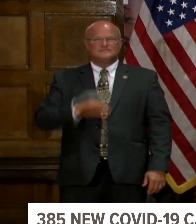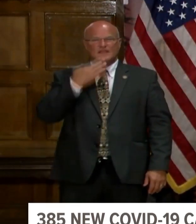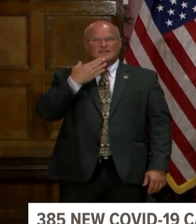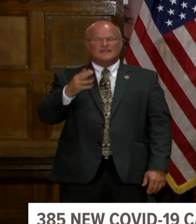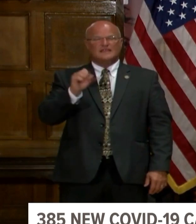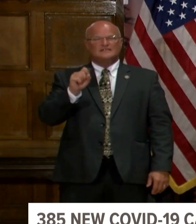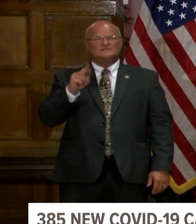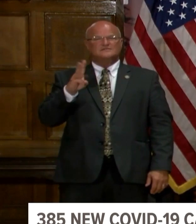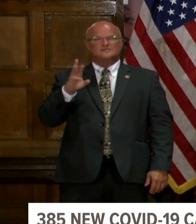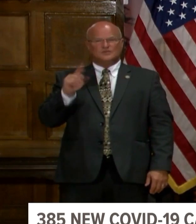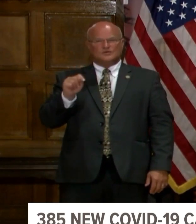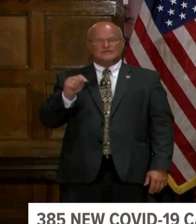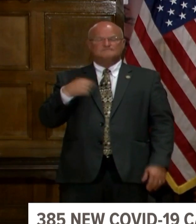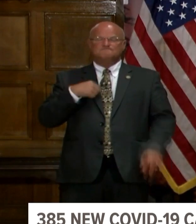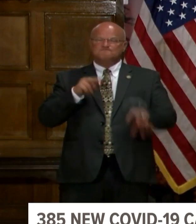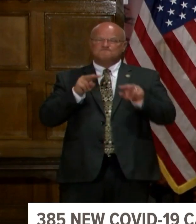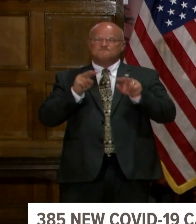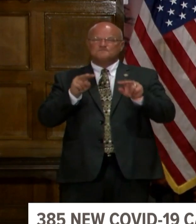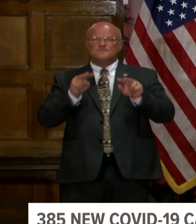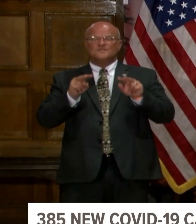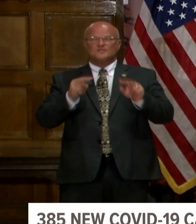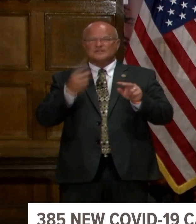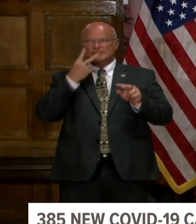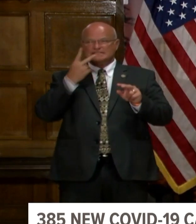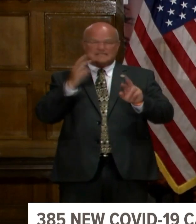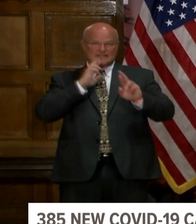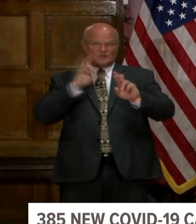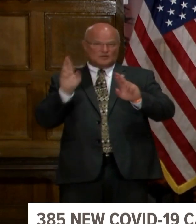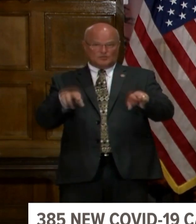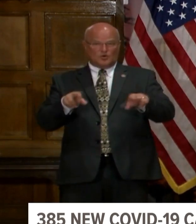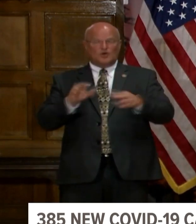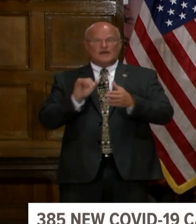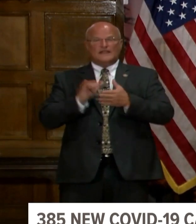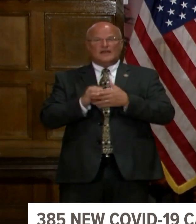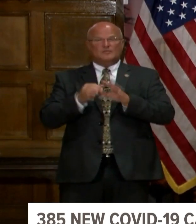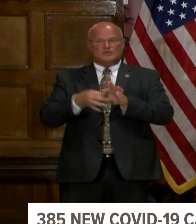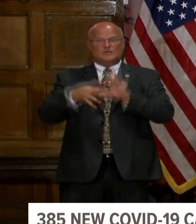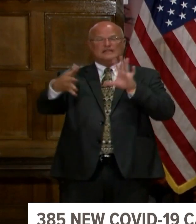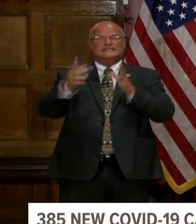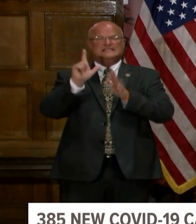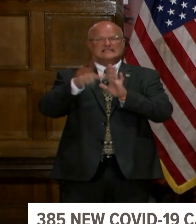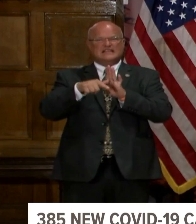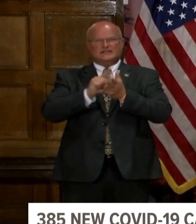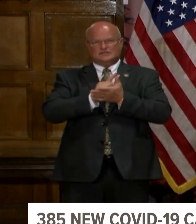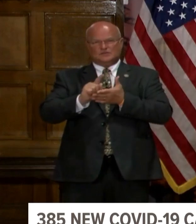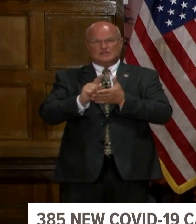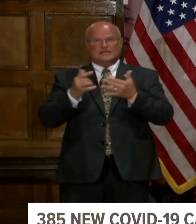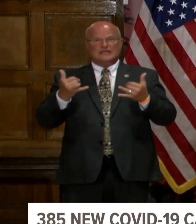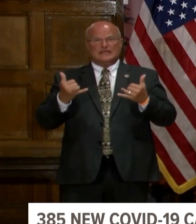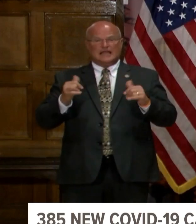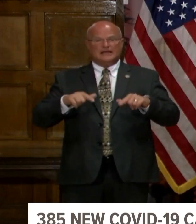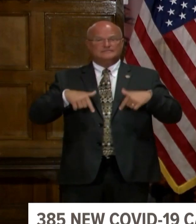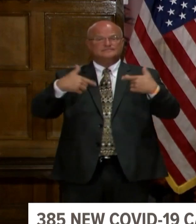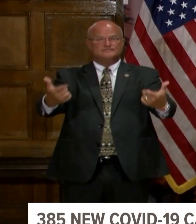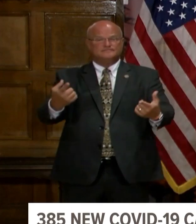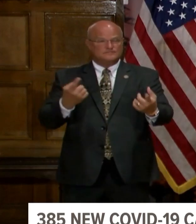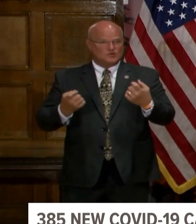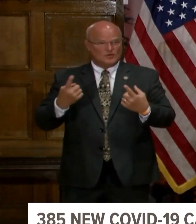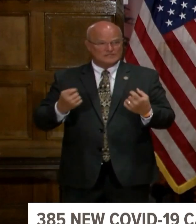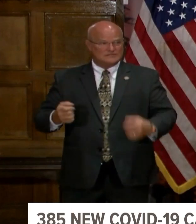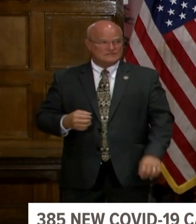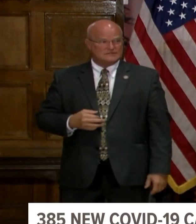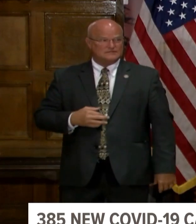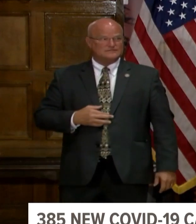Thank you, Stuart, and I look forward to the report that will be released later this week. With that, we're happy to take any questions.